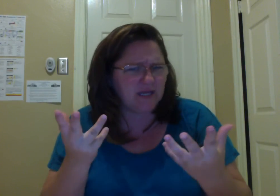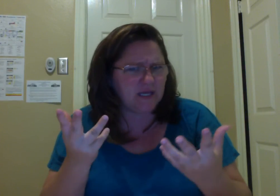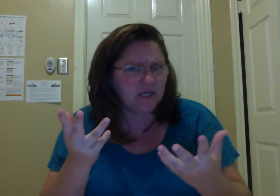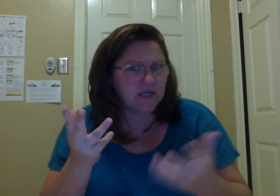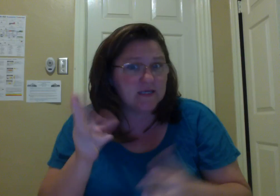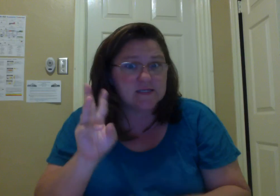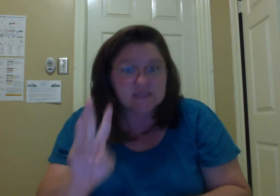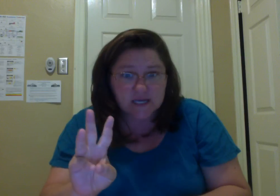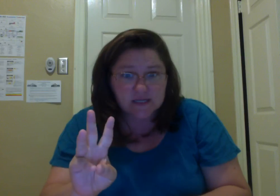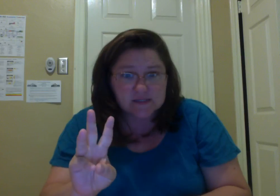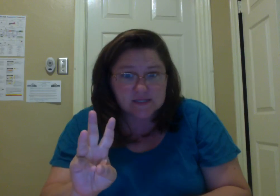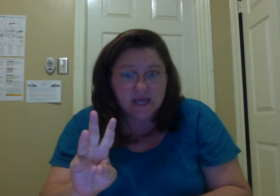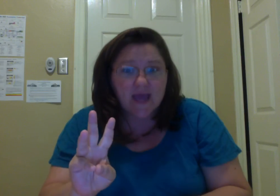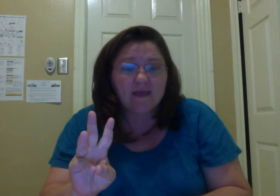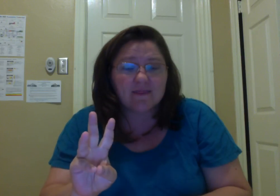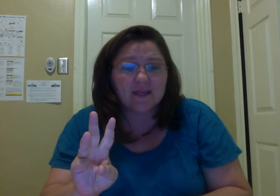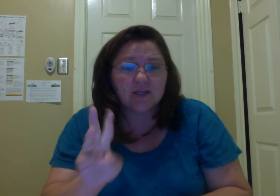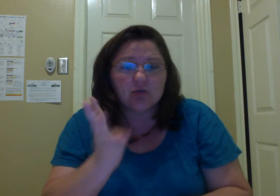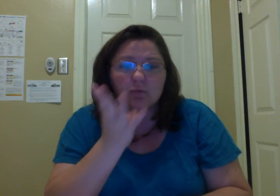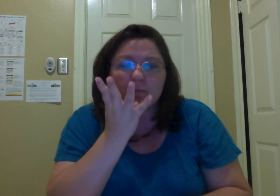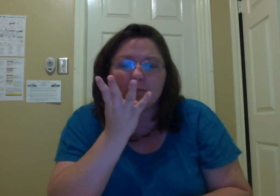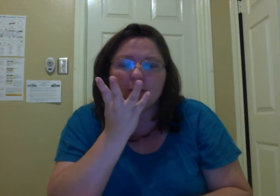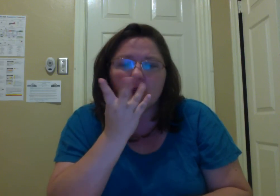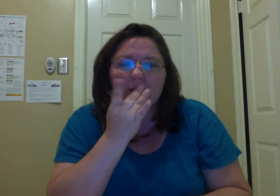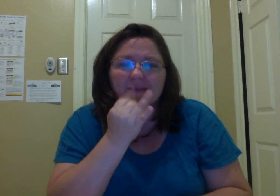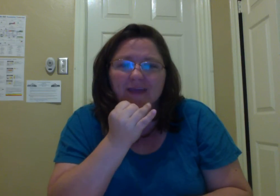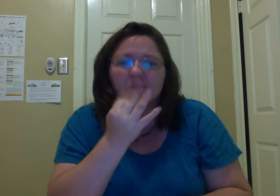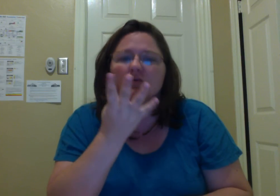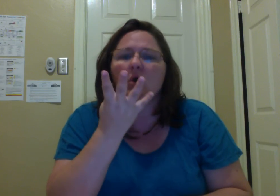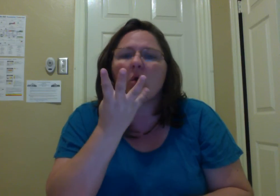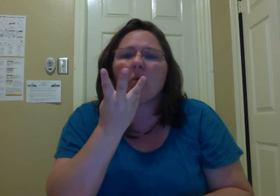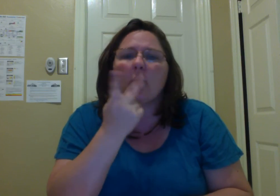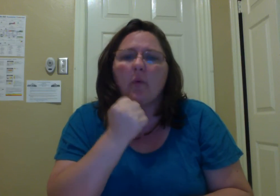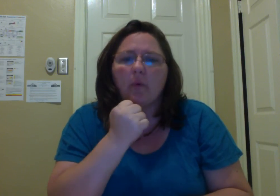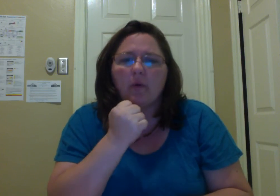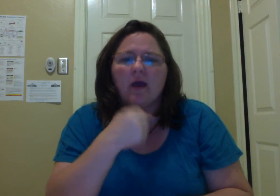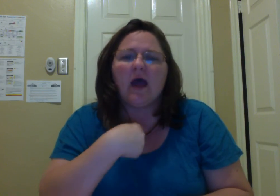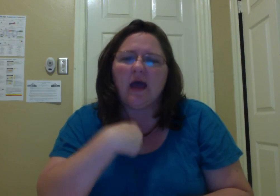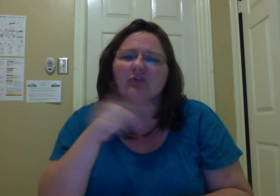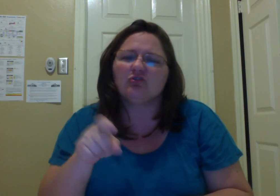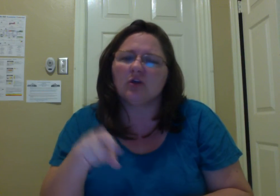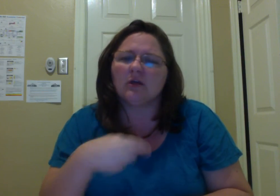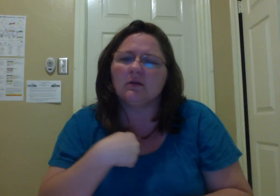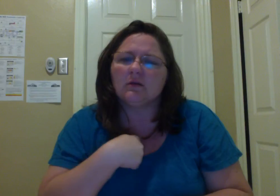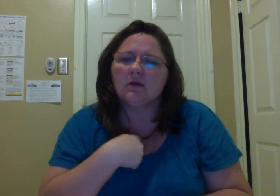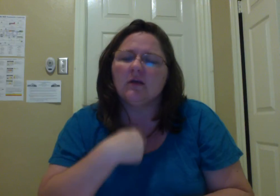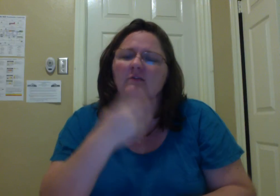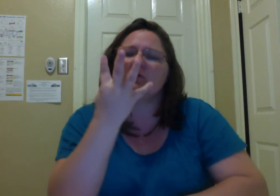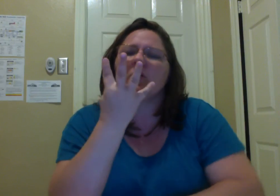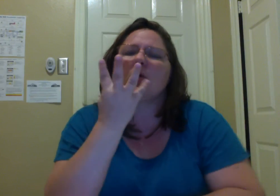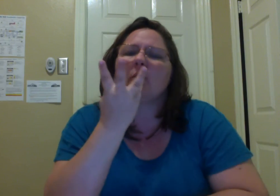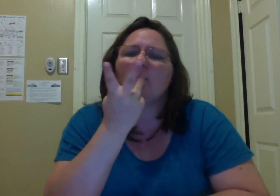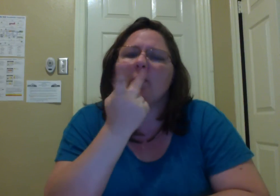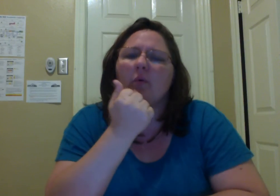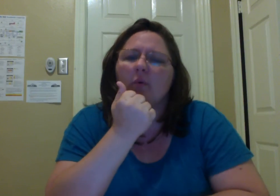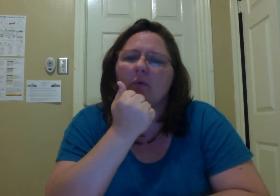many? 6? And then you blow out the candles. Go, I should. So let